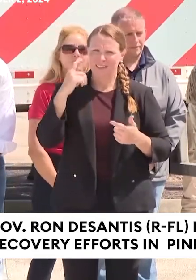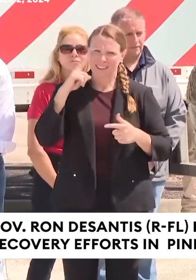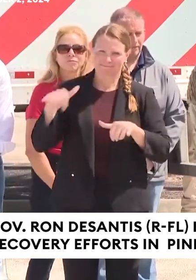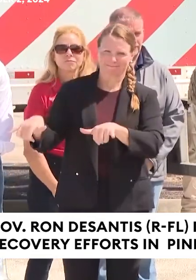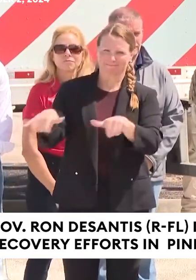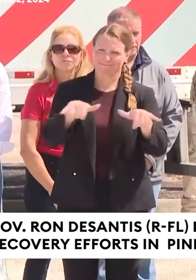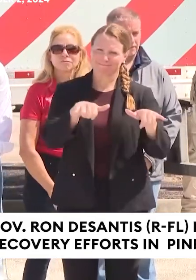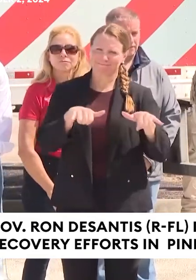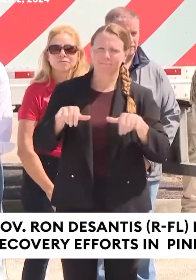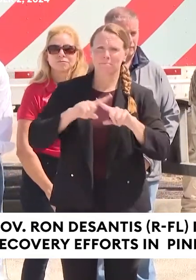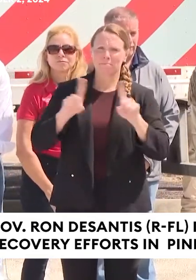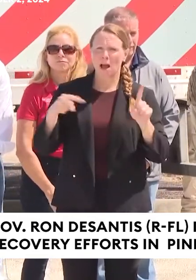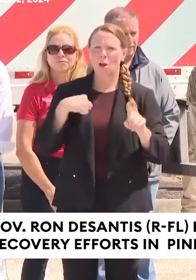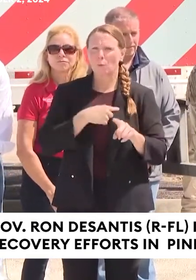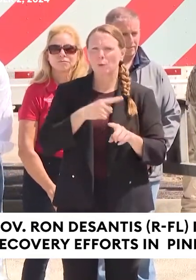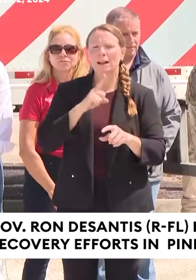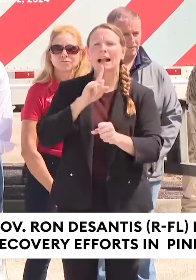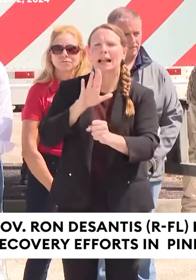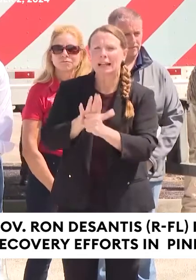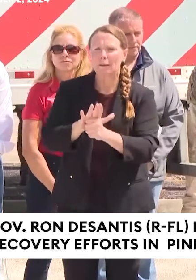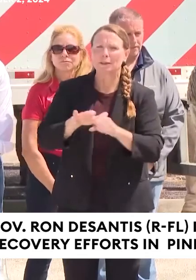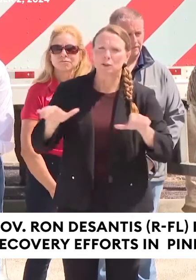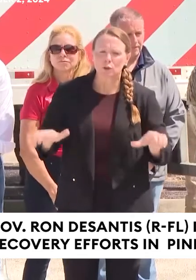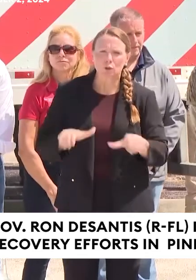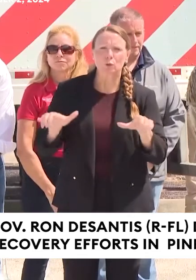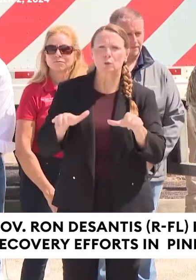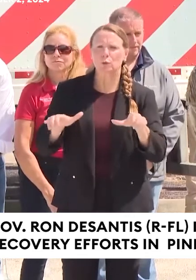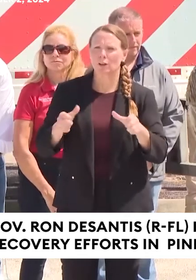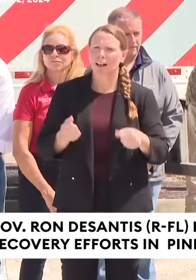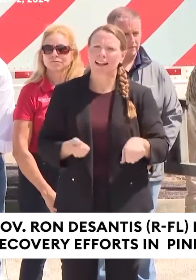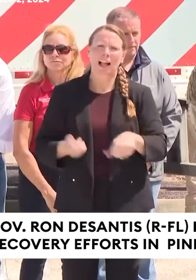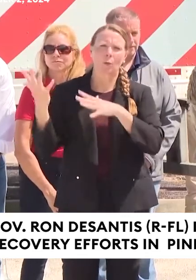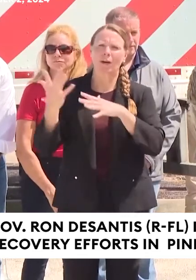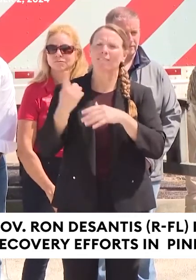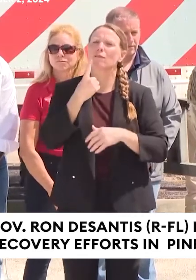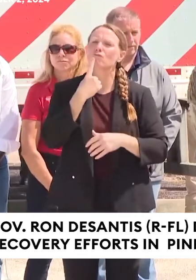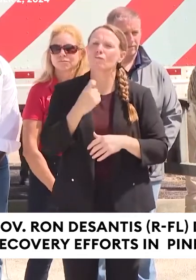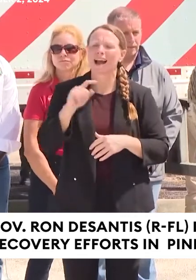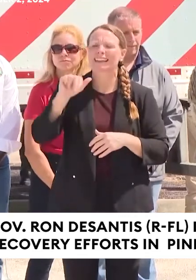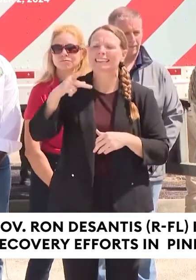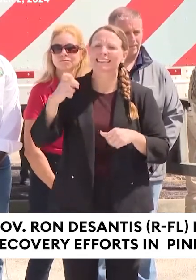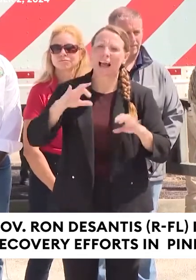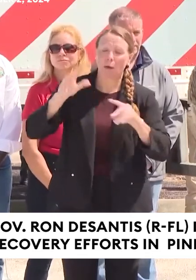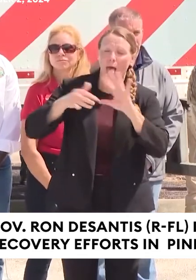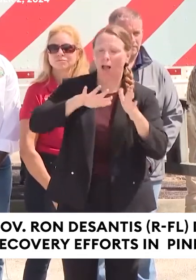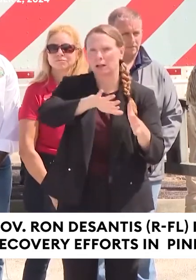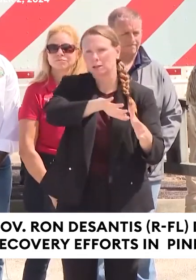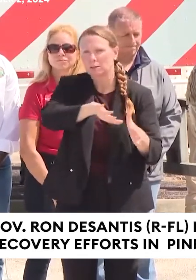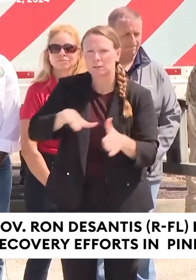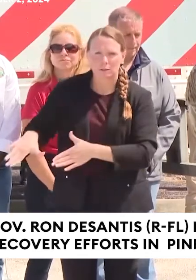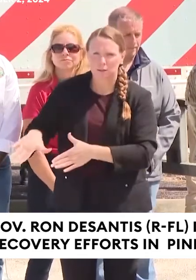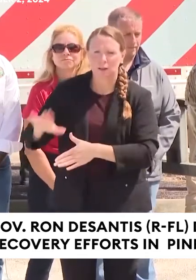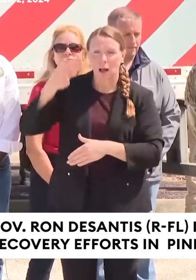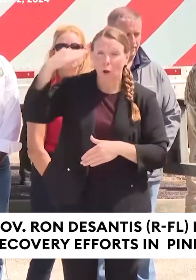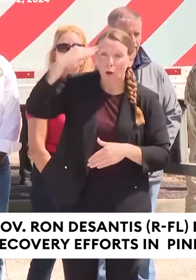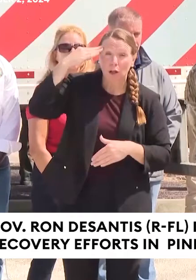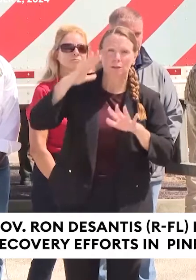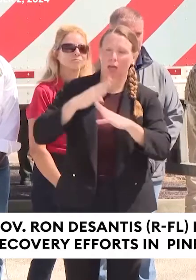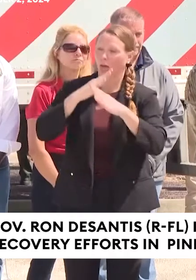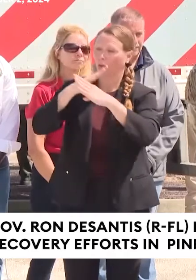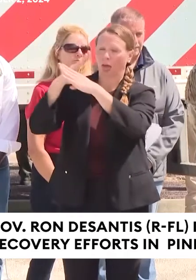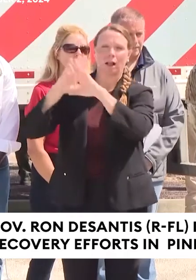what we're committed to doing is getting rid of any red tape or bureaucracy that would inhibit a business from getting